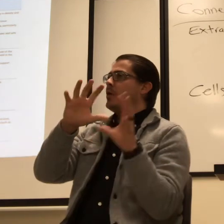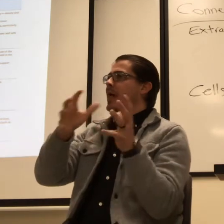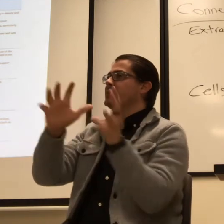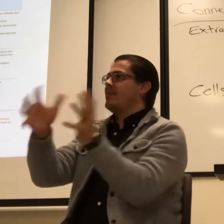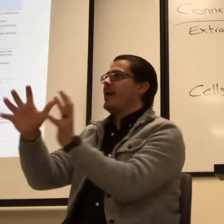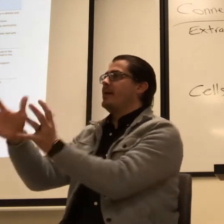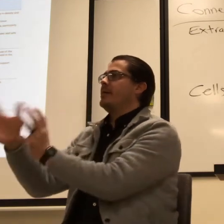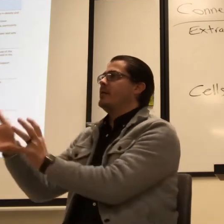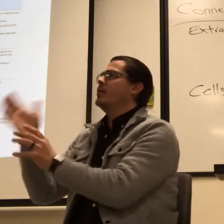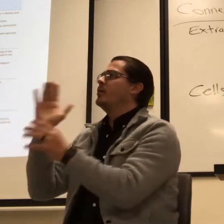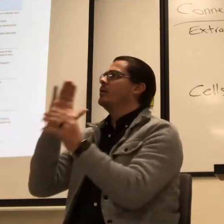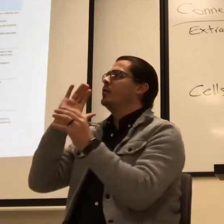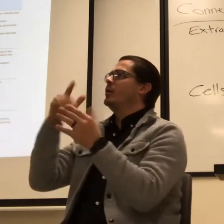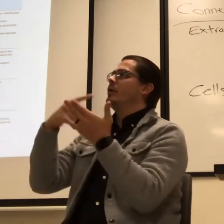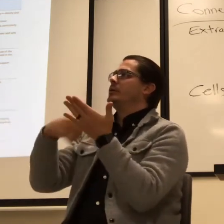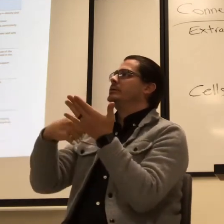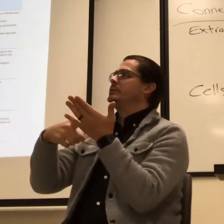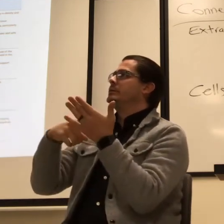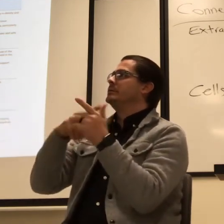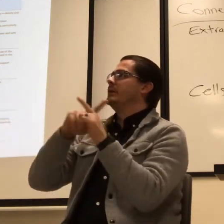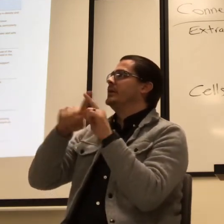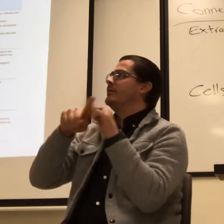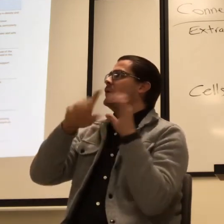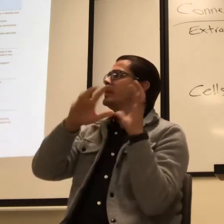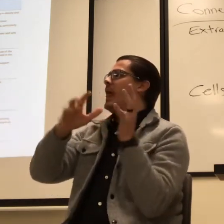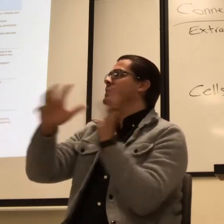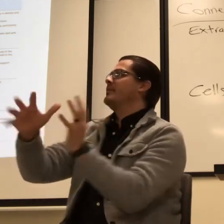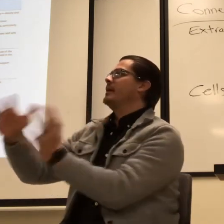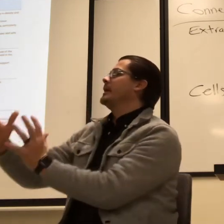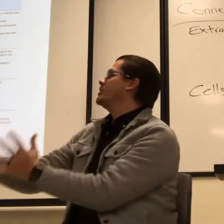kind of go through the different classes here.